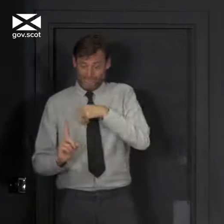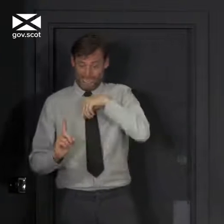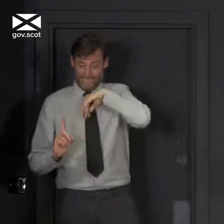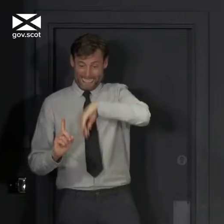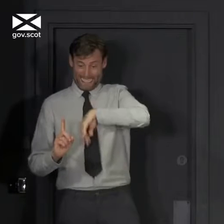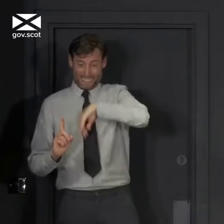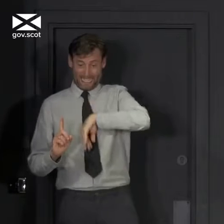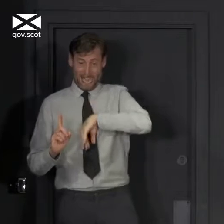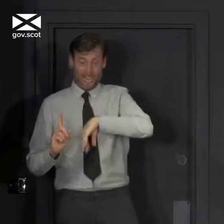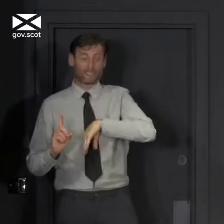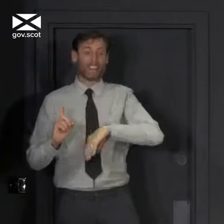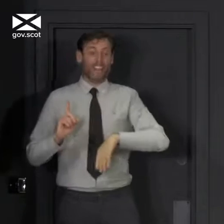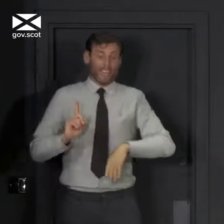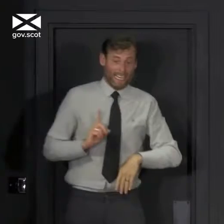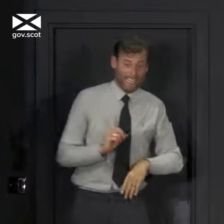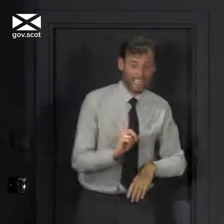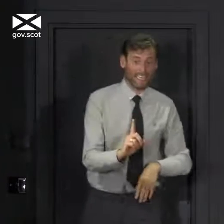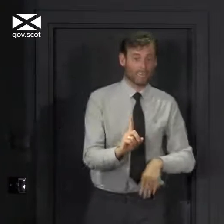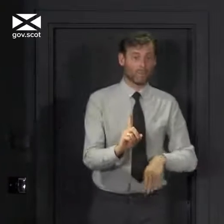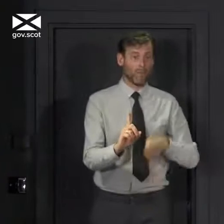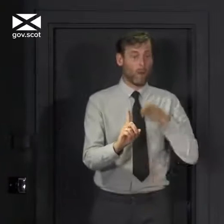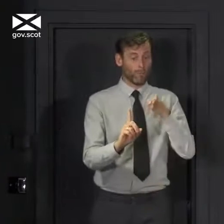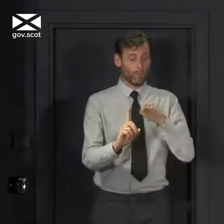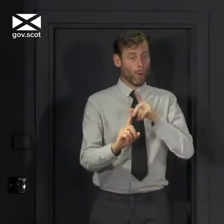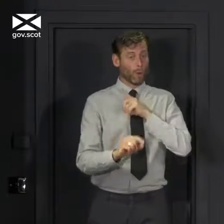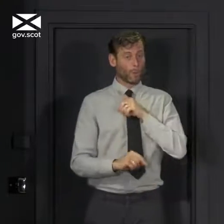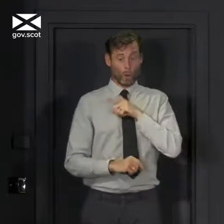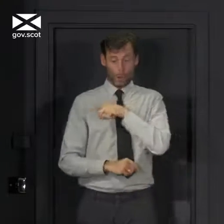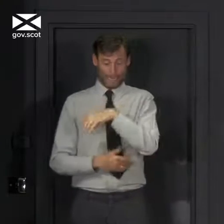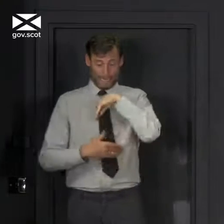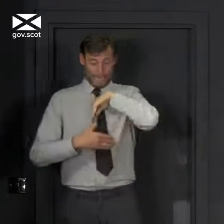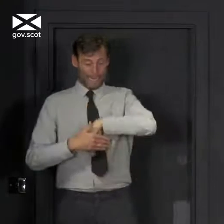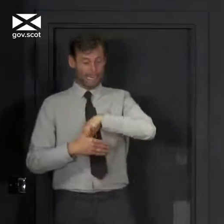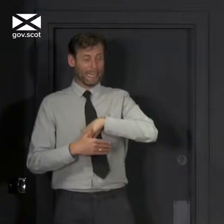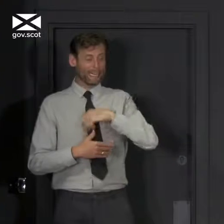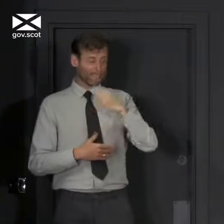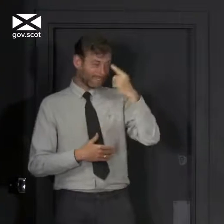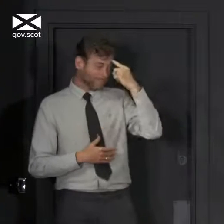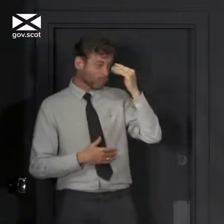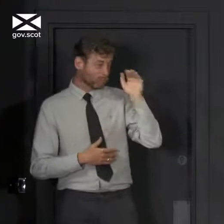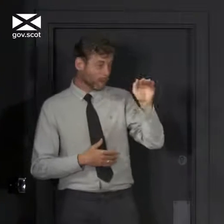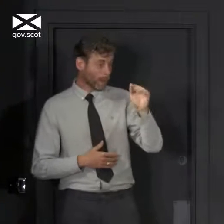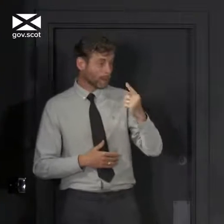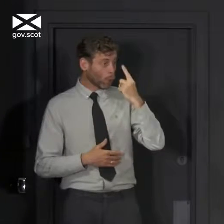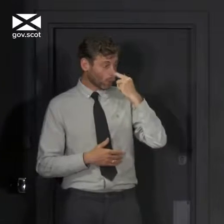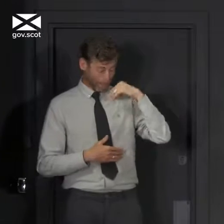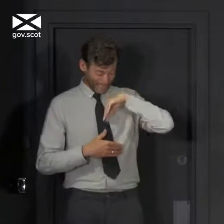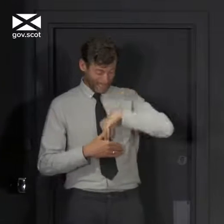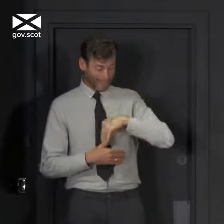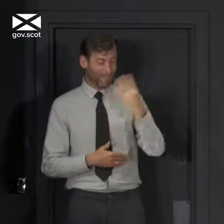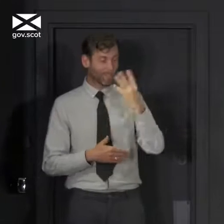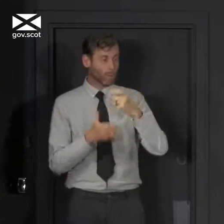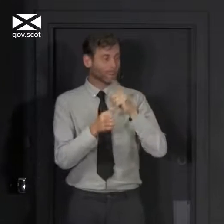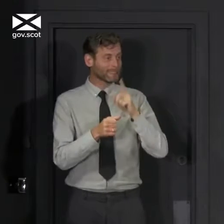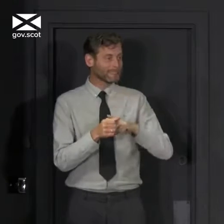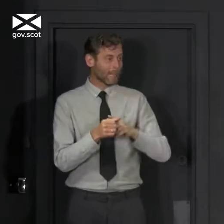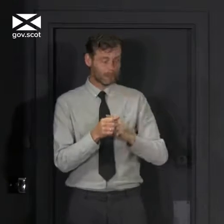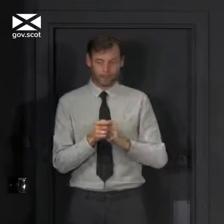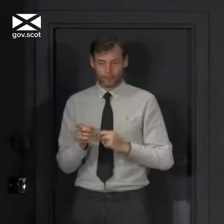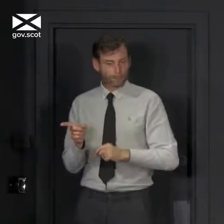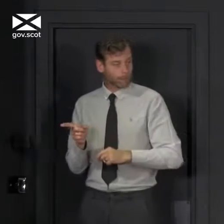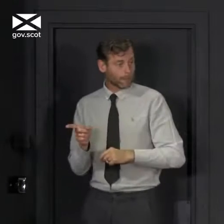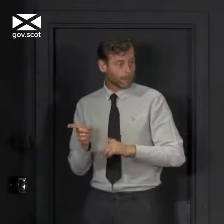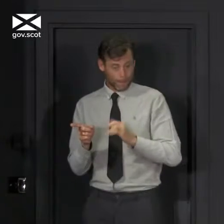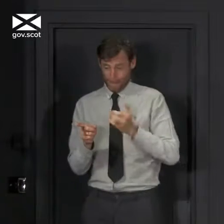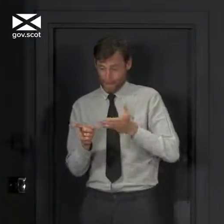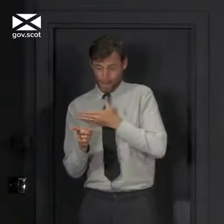virus, bearing in mind that the virus incubation period is up to 14 days. So that work needs to go on.